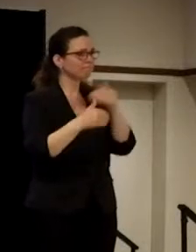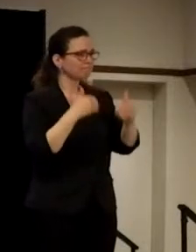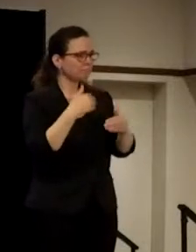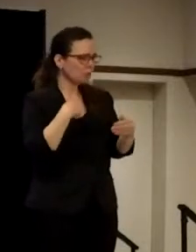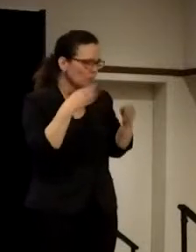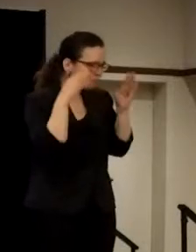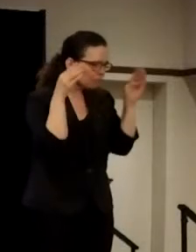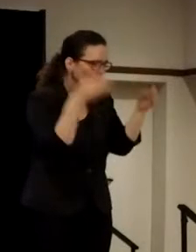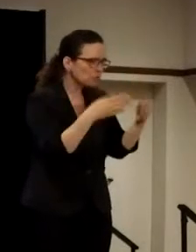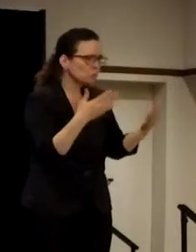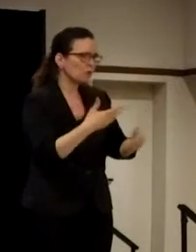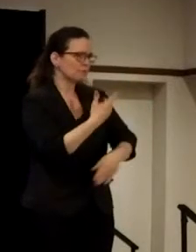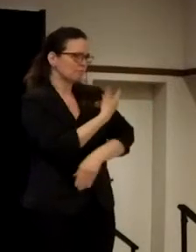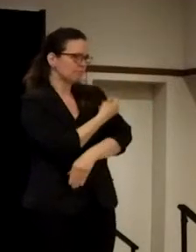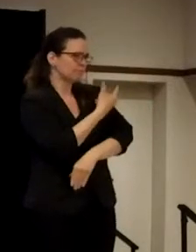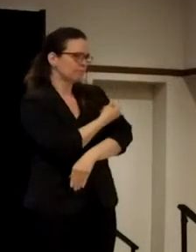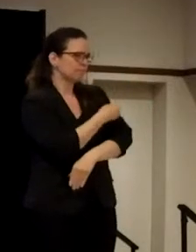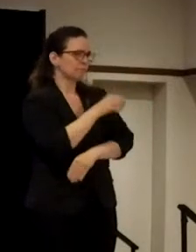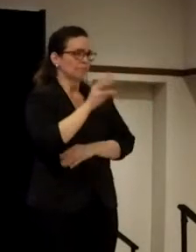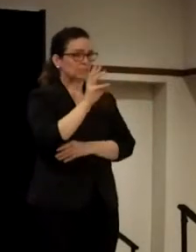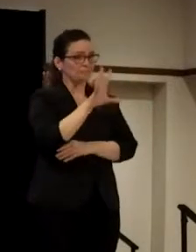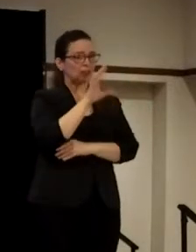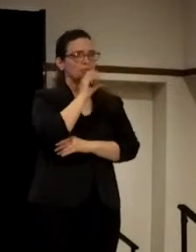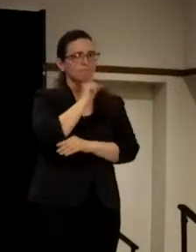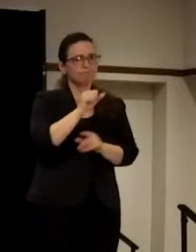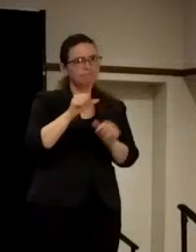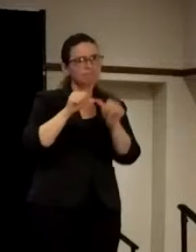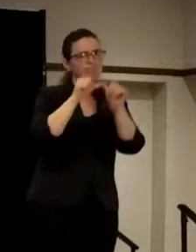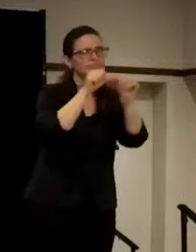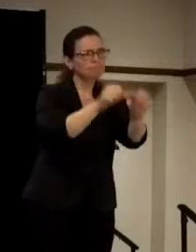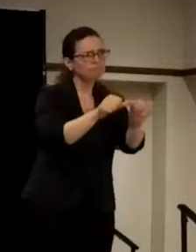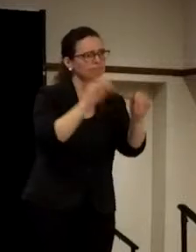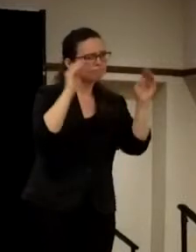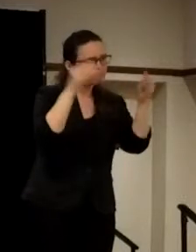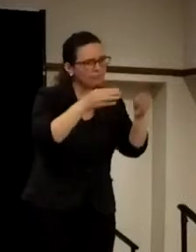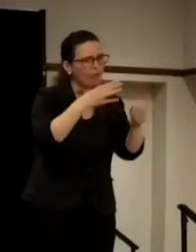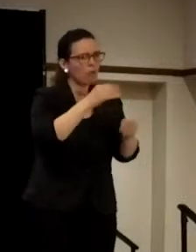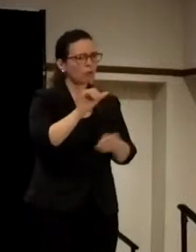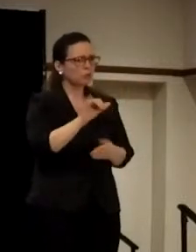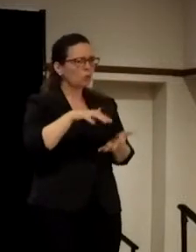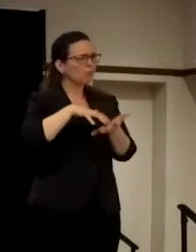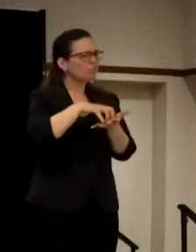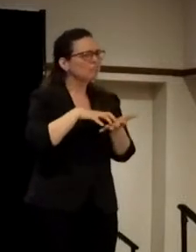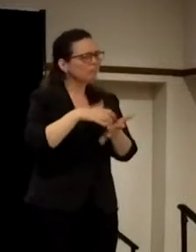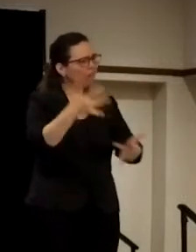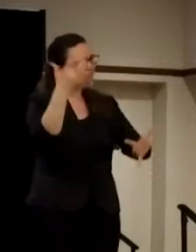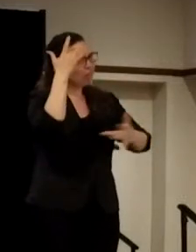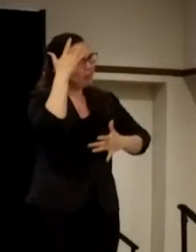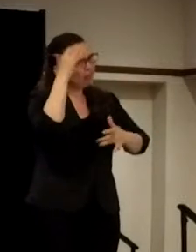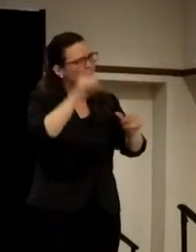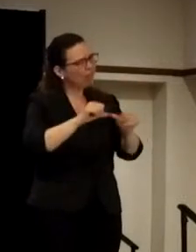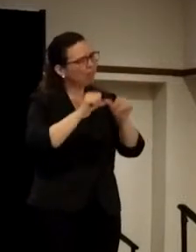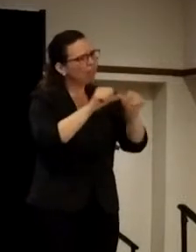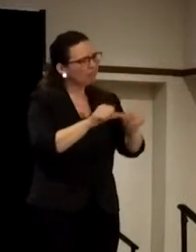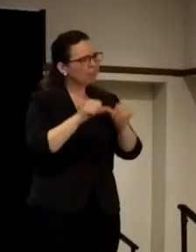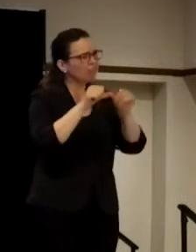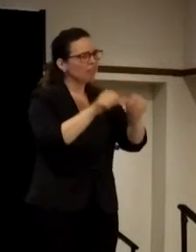an extended period of time now, we are just seeing very little COVID activity, which is really